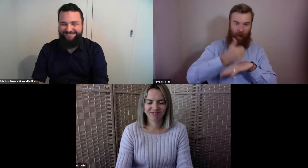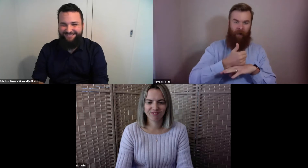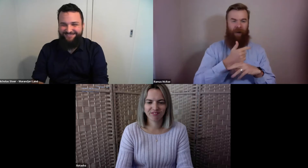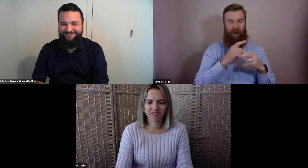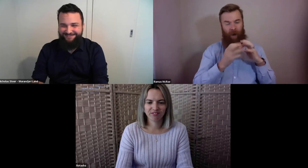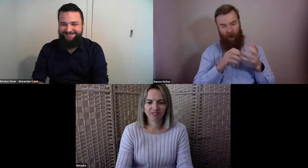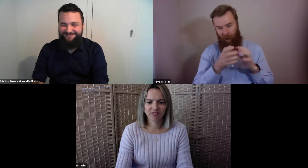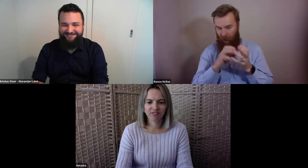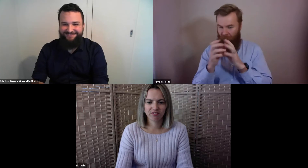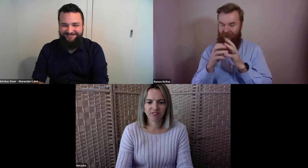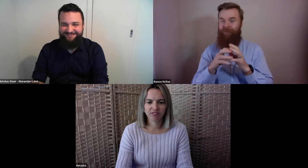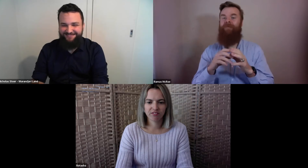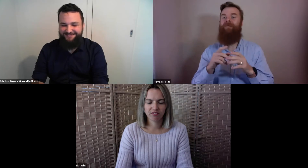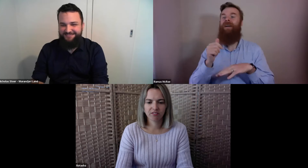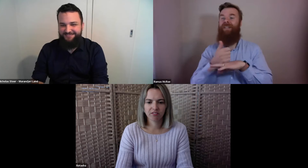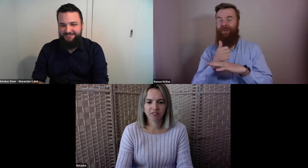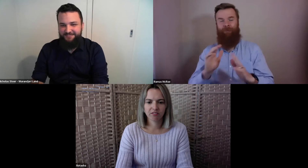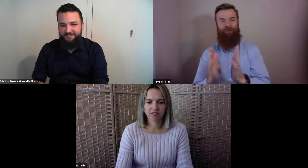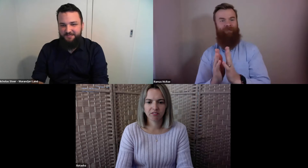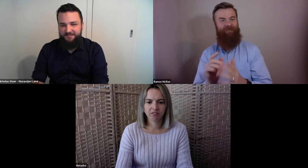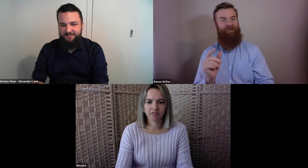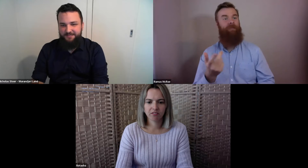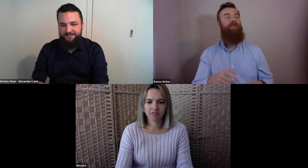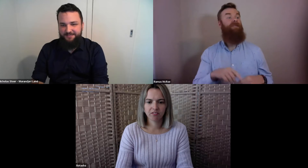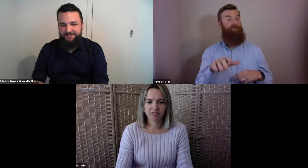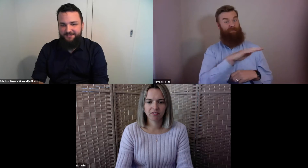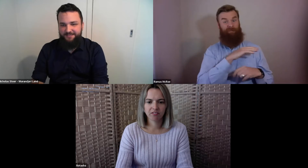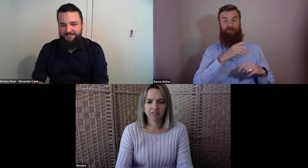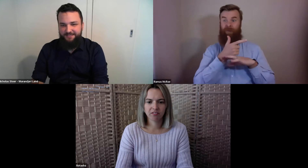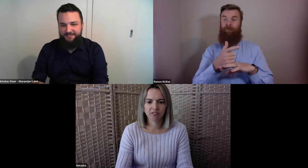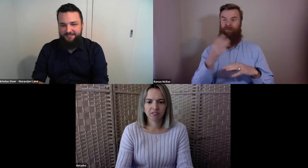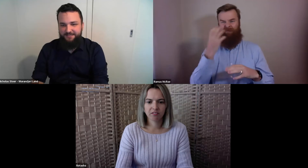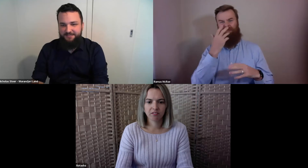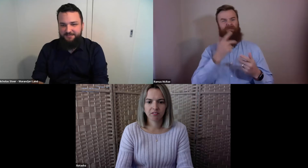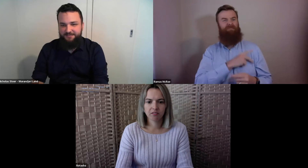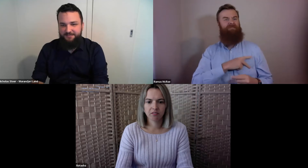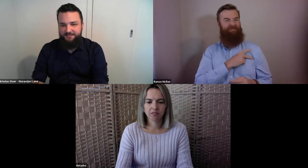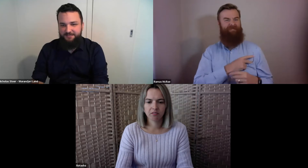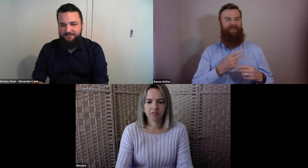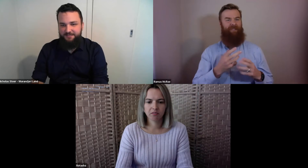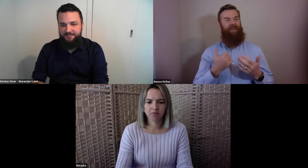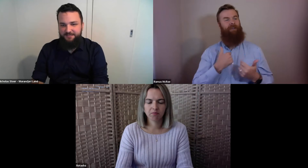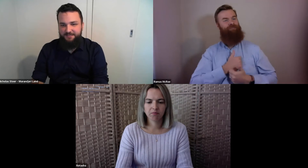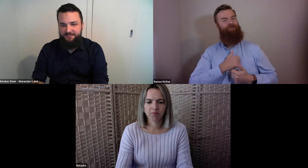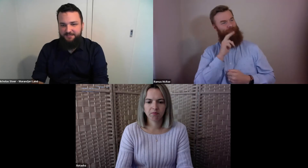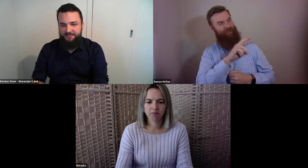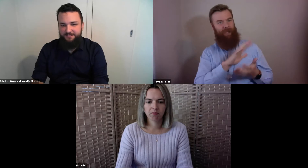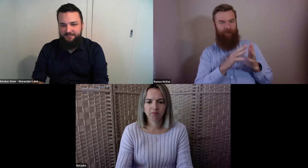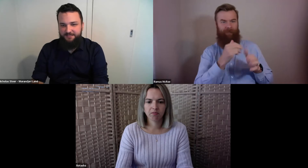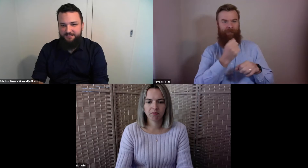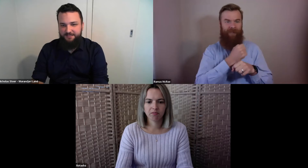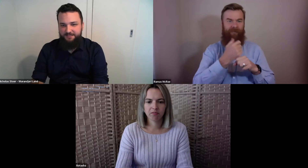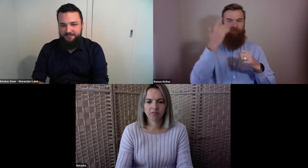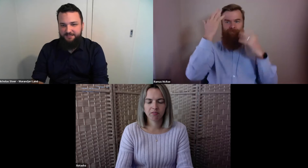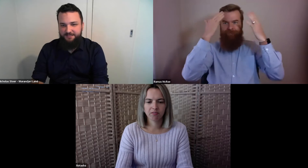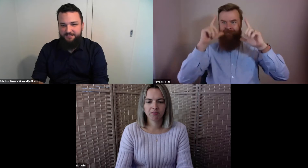they showed you the video, but there was a lot of setup work and a lot of preparation. You only see really the end of it, the fruits of our labor,